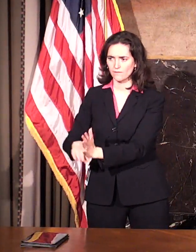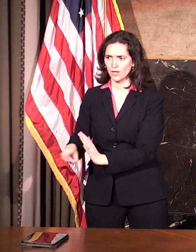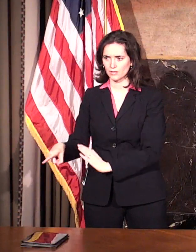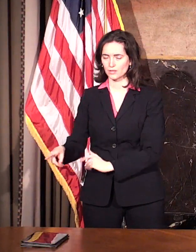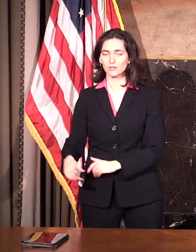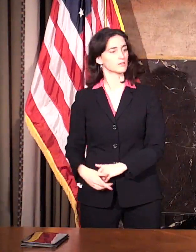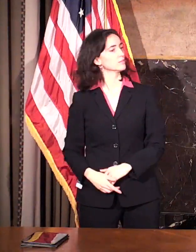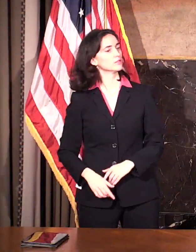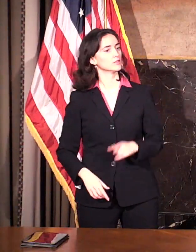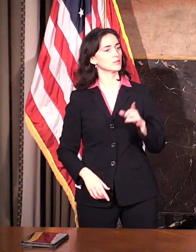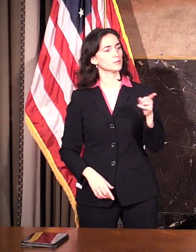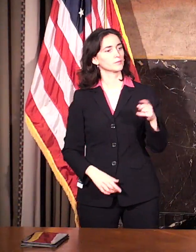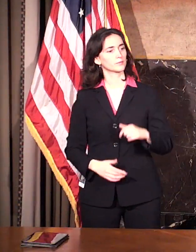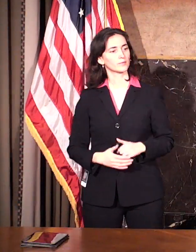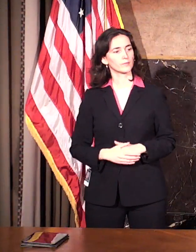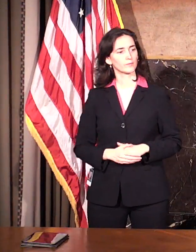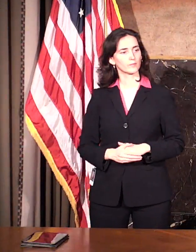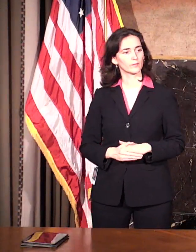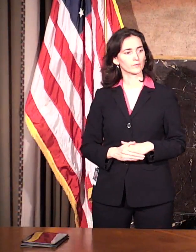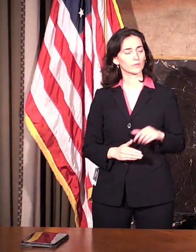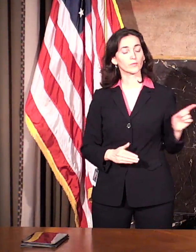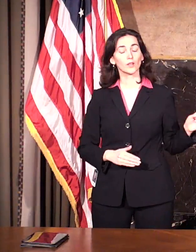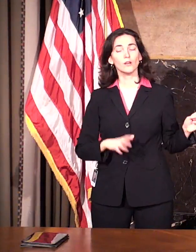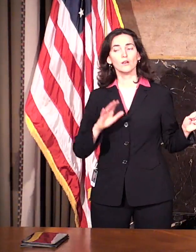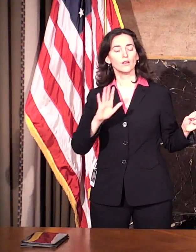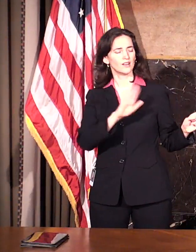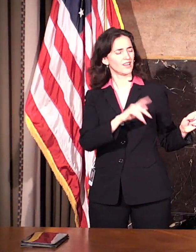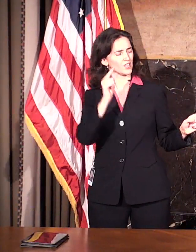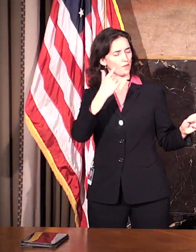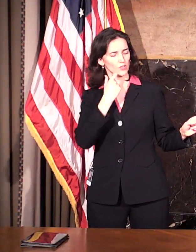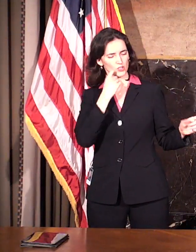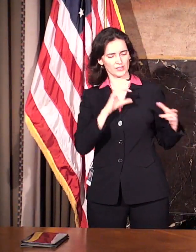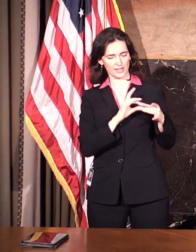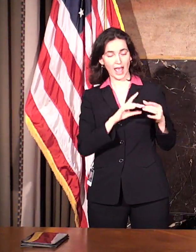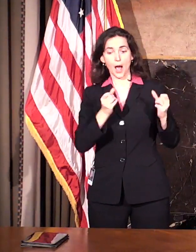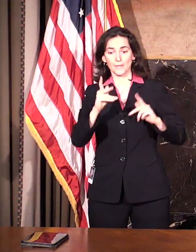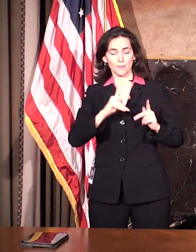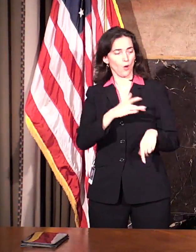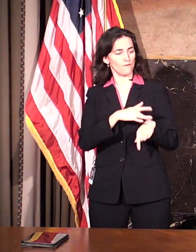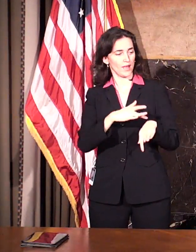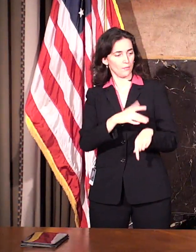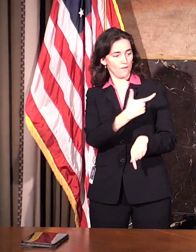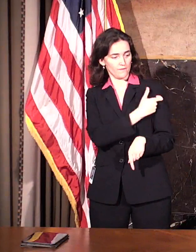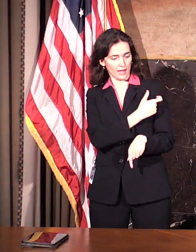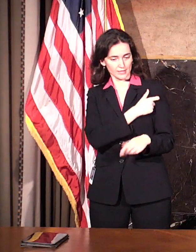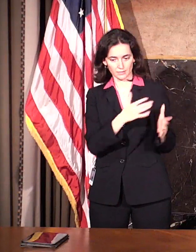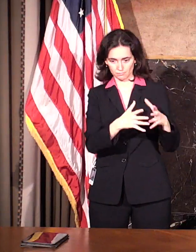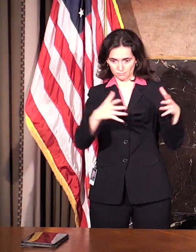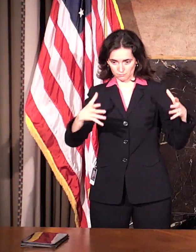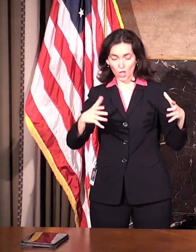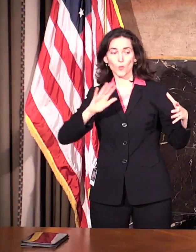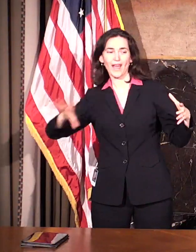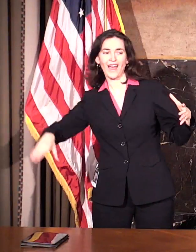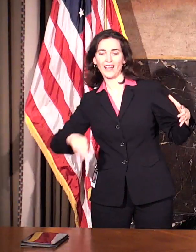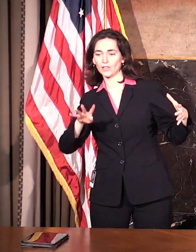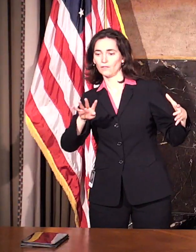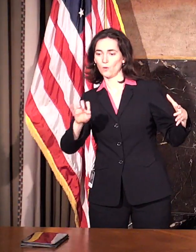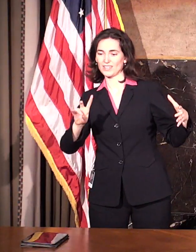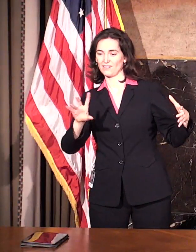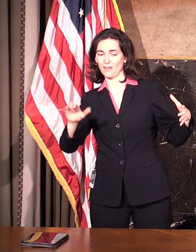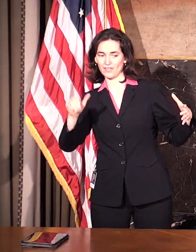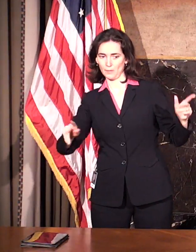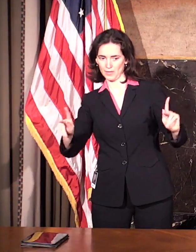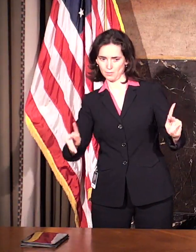that 475,000 people will be added from, including teachers and school staff. So is that just the teachers and school staff, or is that